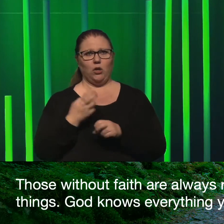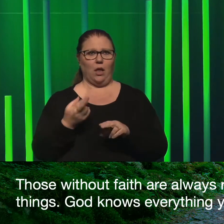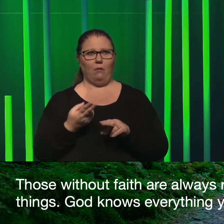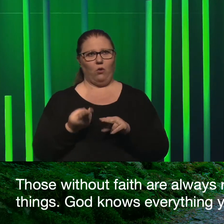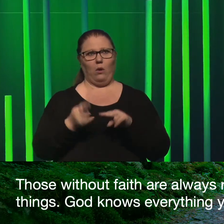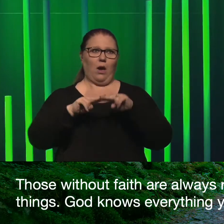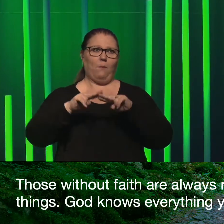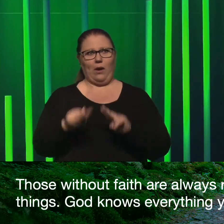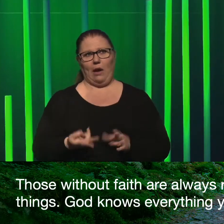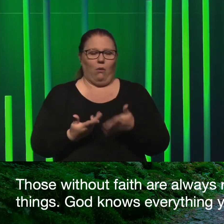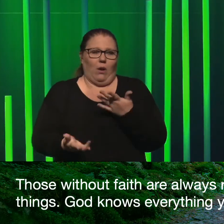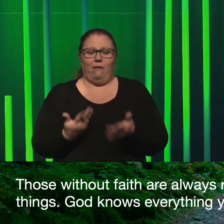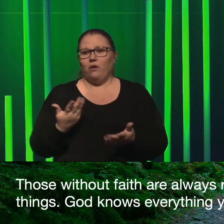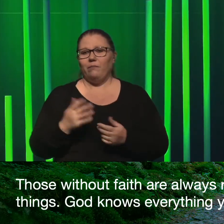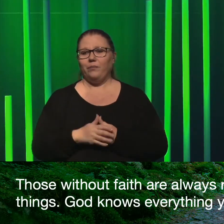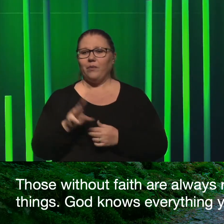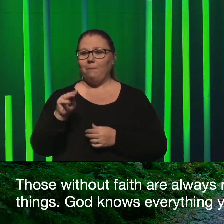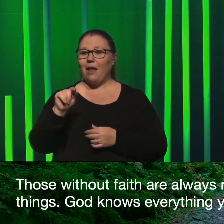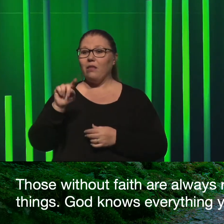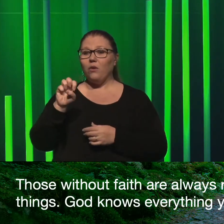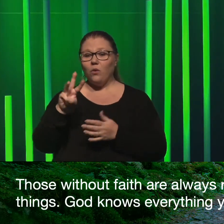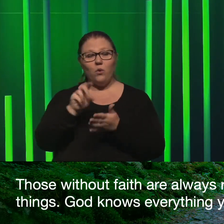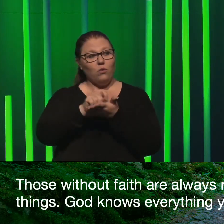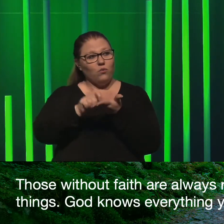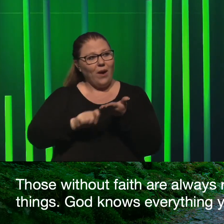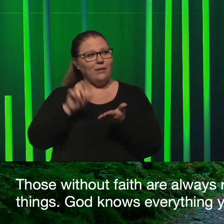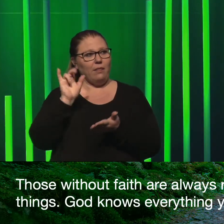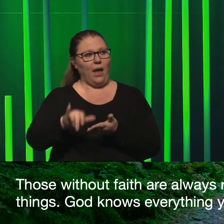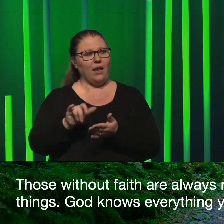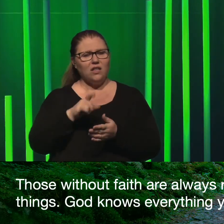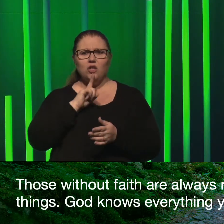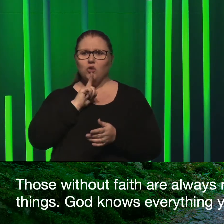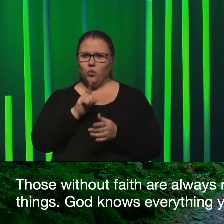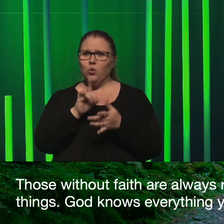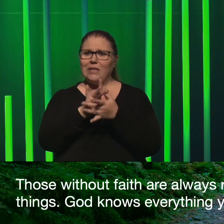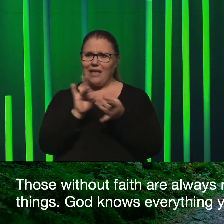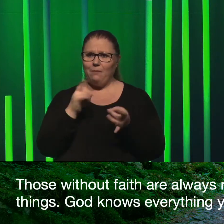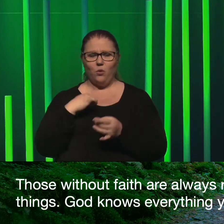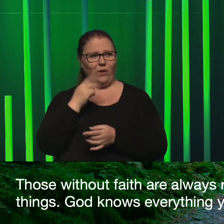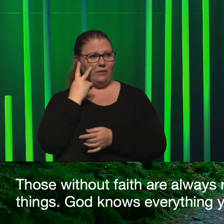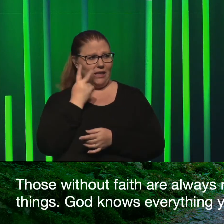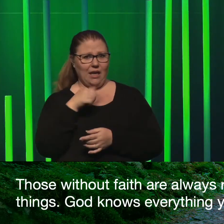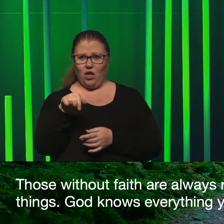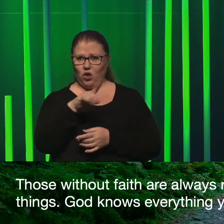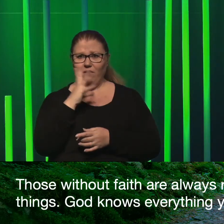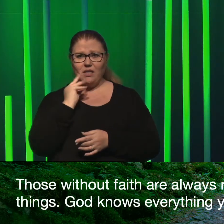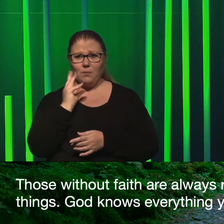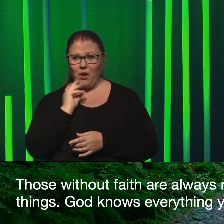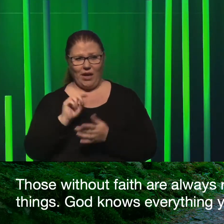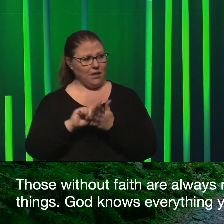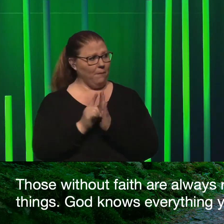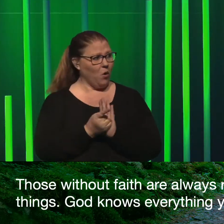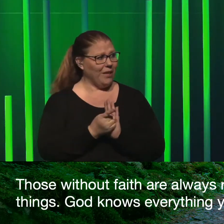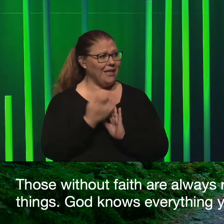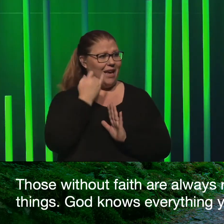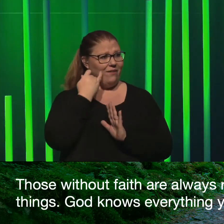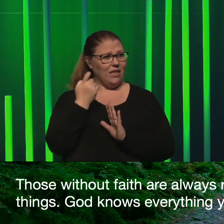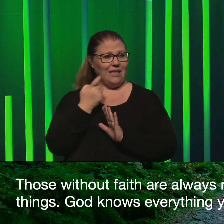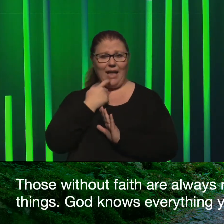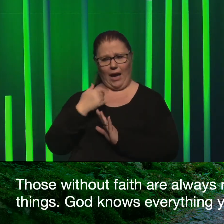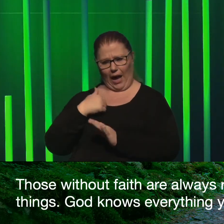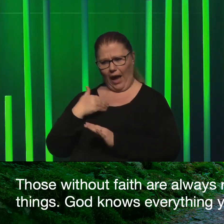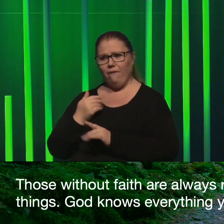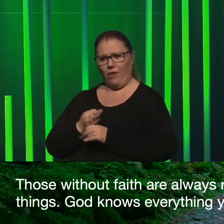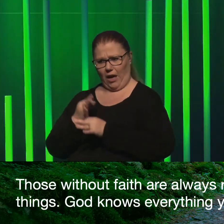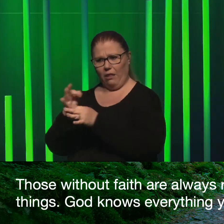know. Matthew writes this. And what a true statement. Like we've seen and you've experienced those moments. Even if you were to say, I'm a person of faith,